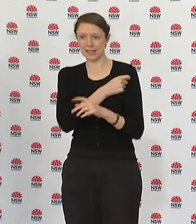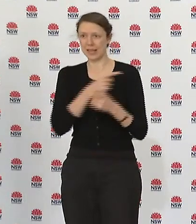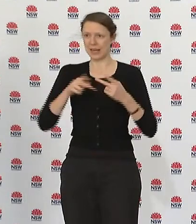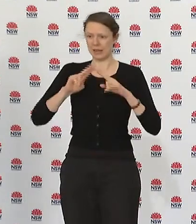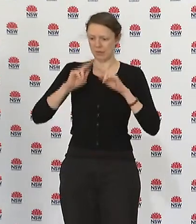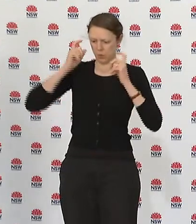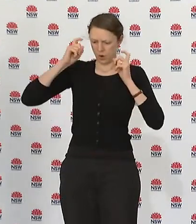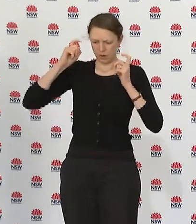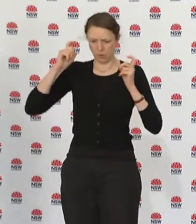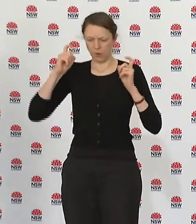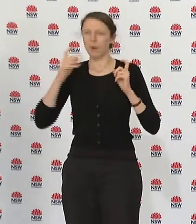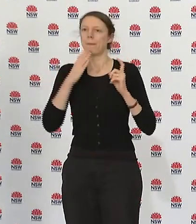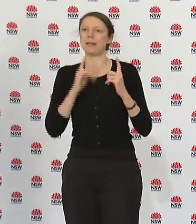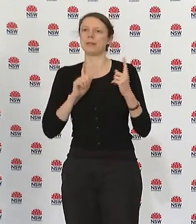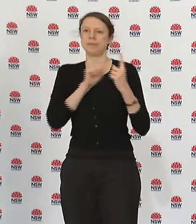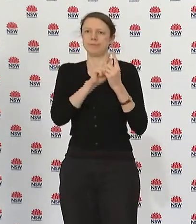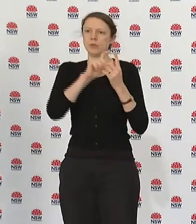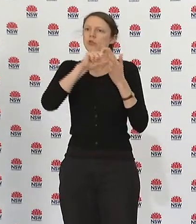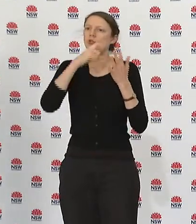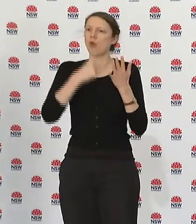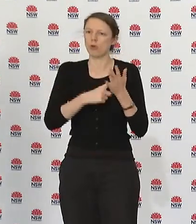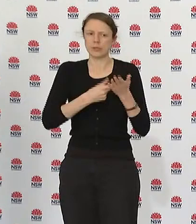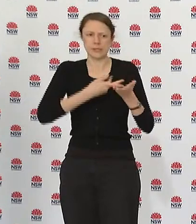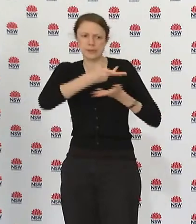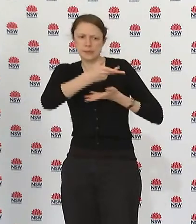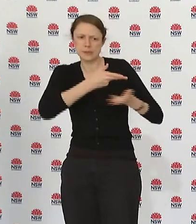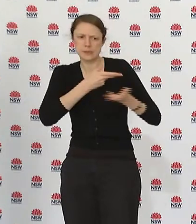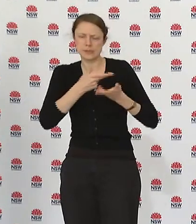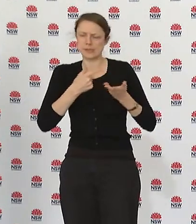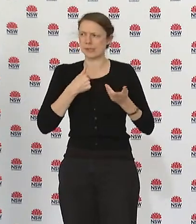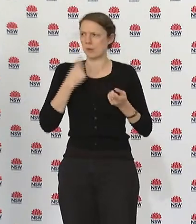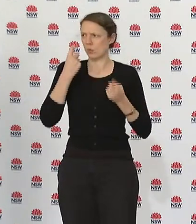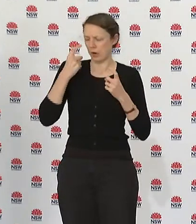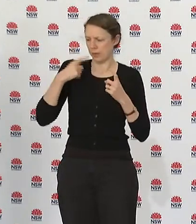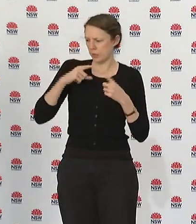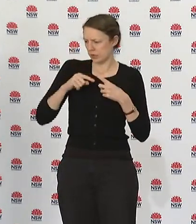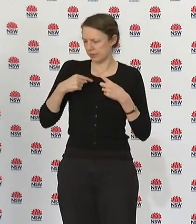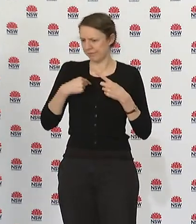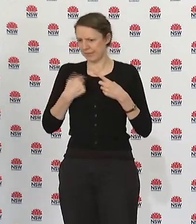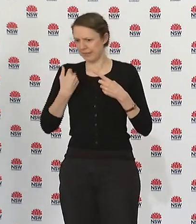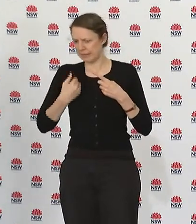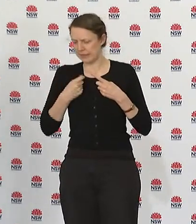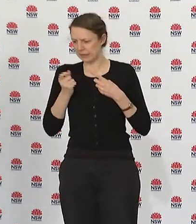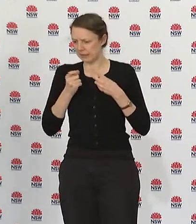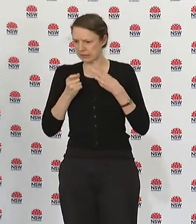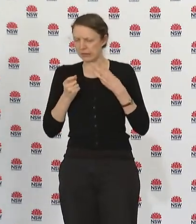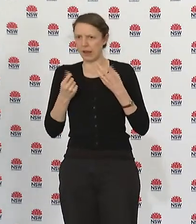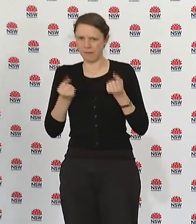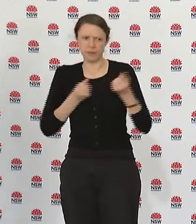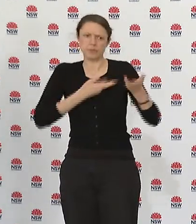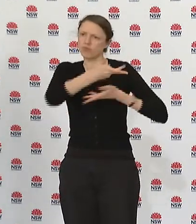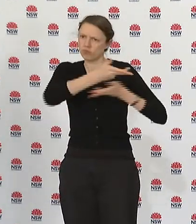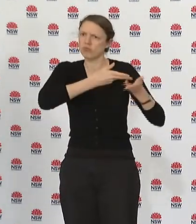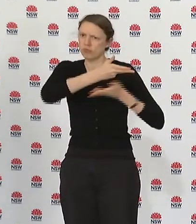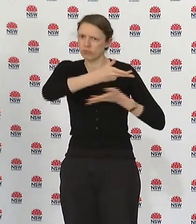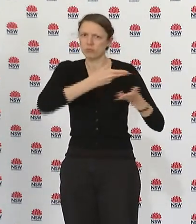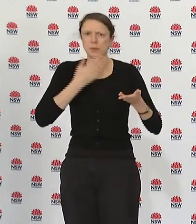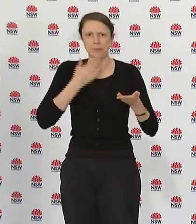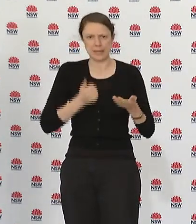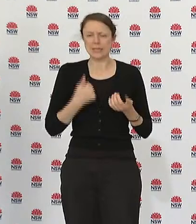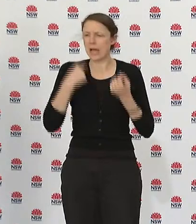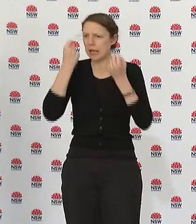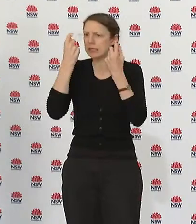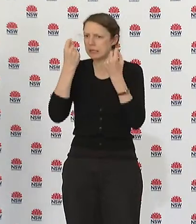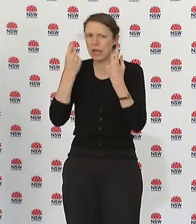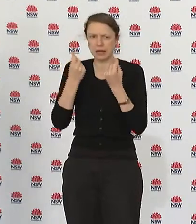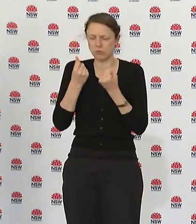health, please check with your GP if you have underlying conditions or you're concerned. And I appreciate there's always a percentage of the population in that